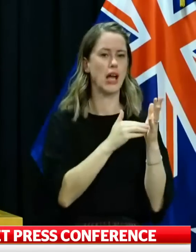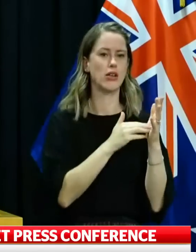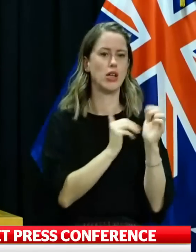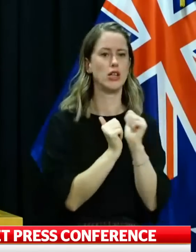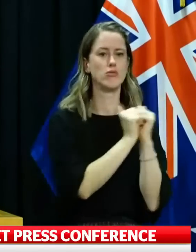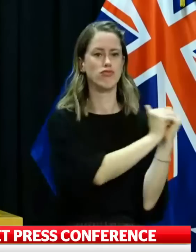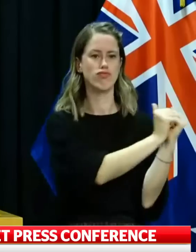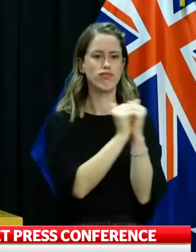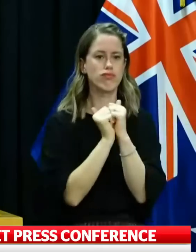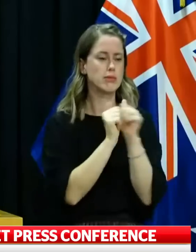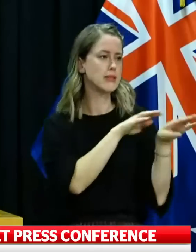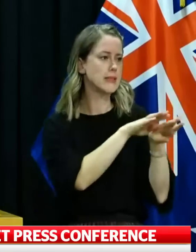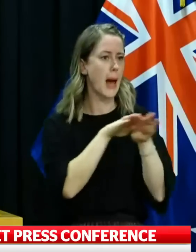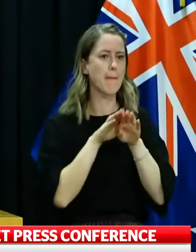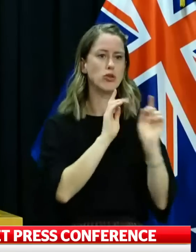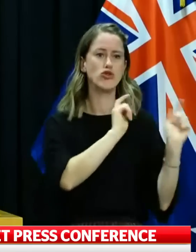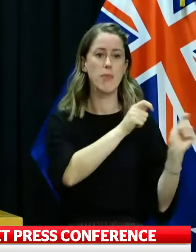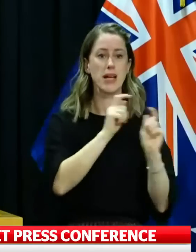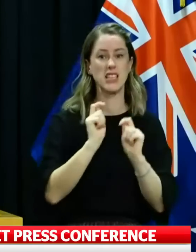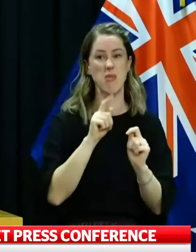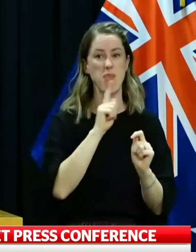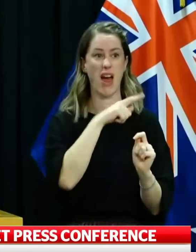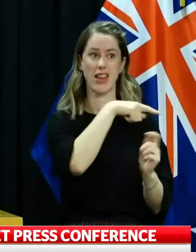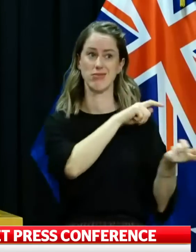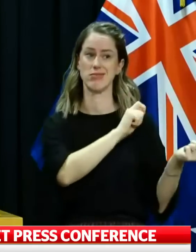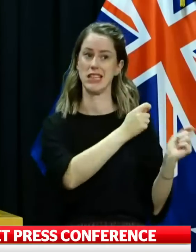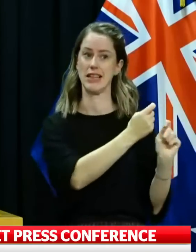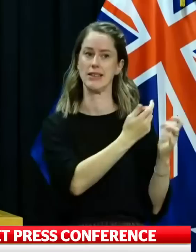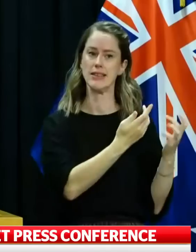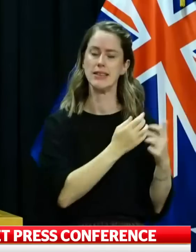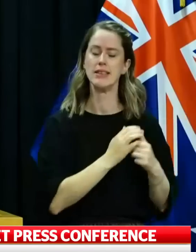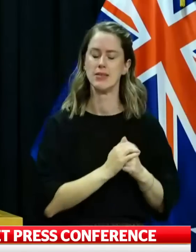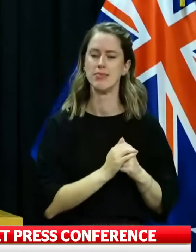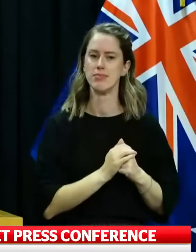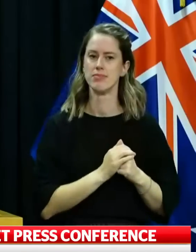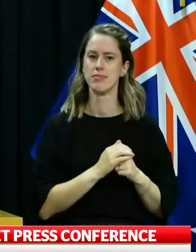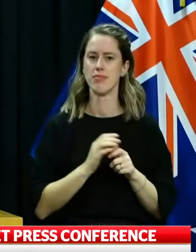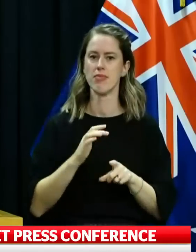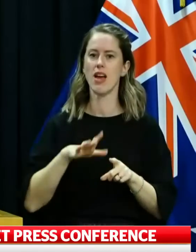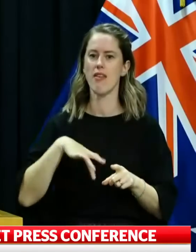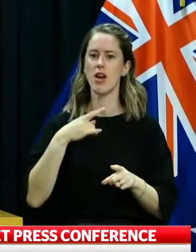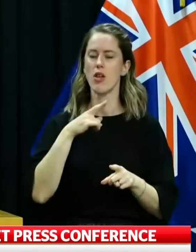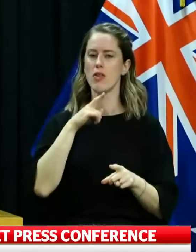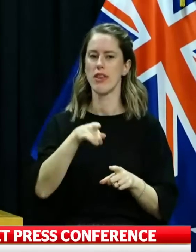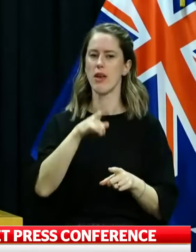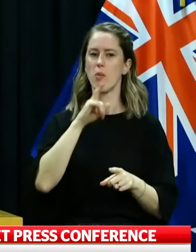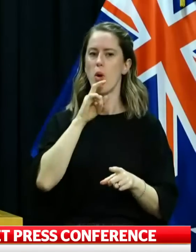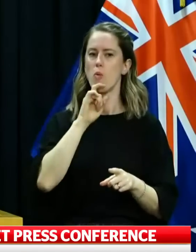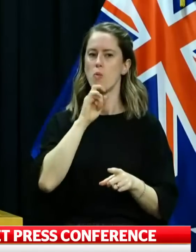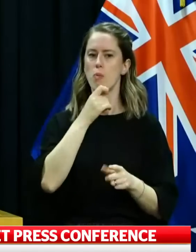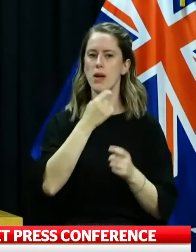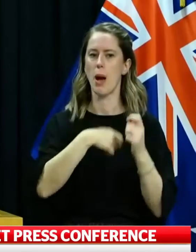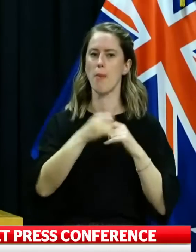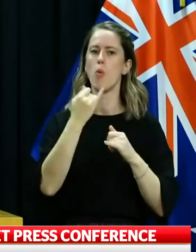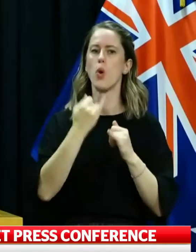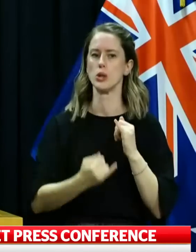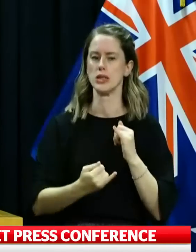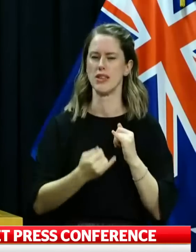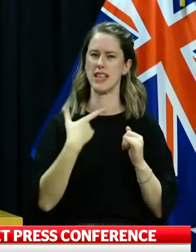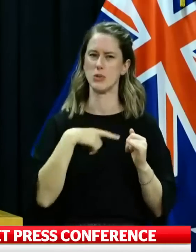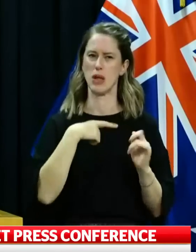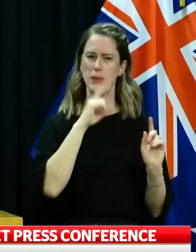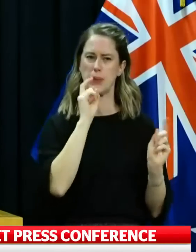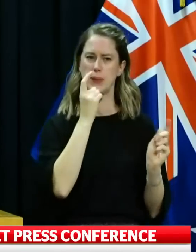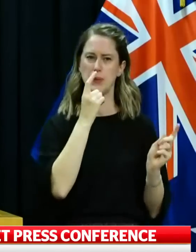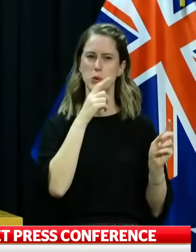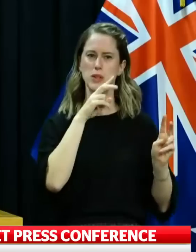New Zealanders are treated in both countries, and that has actually changed over time. So I don't think that's necessarily in the calculation, and that's why it has been quite distressing to